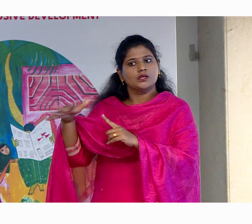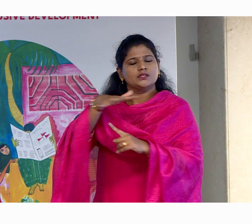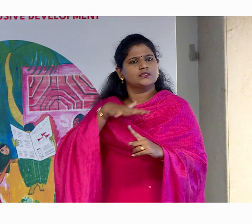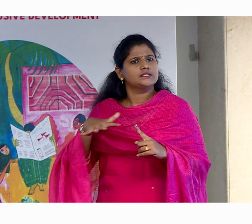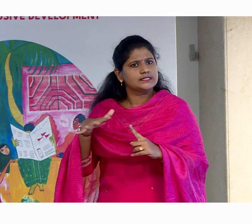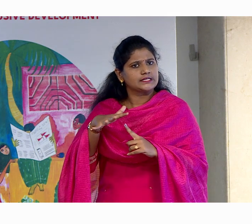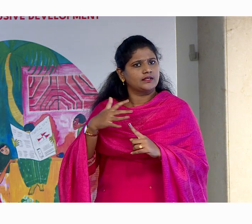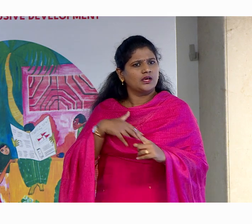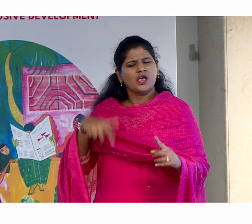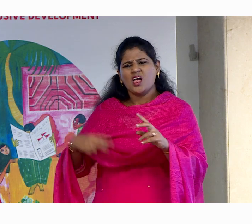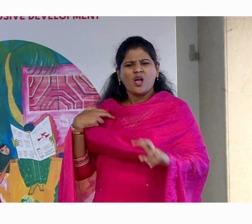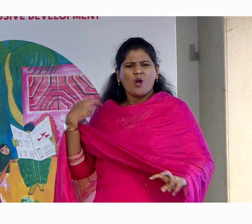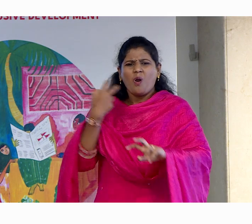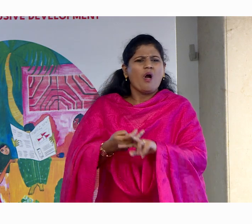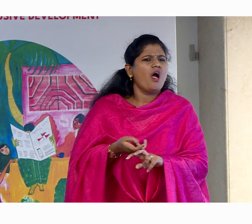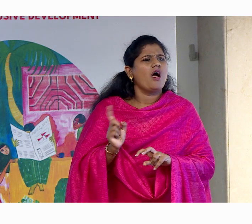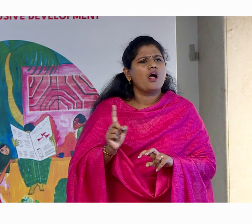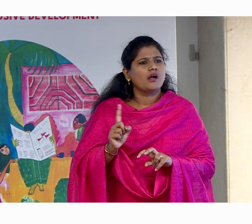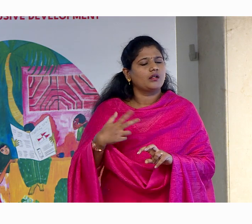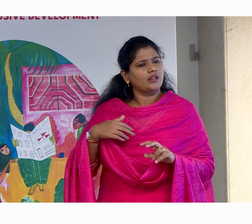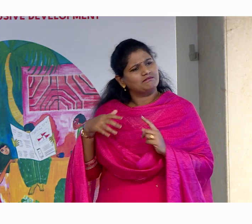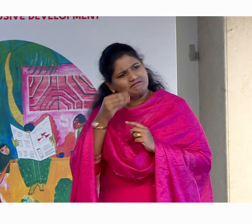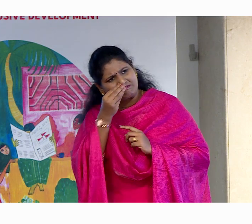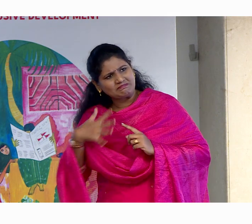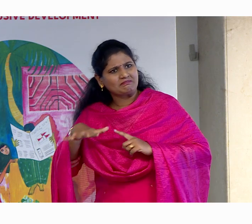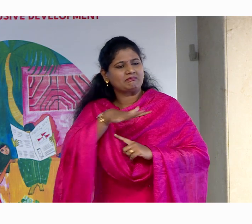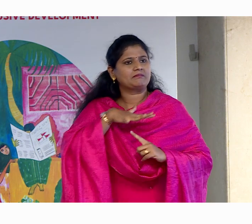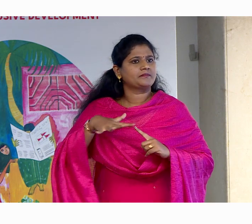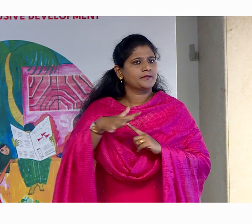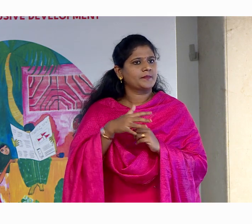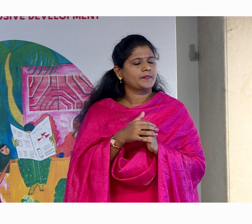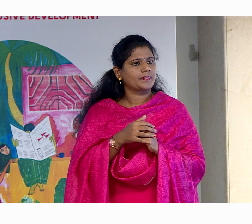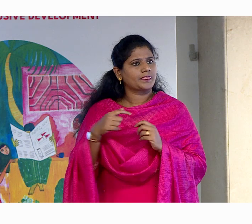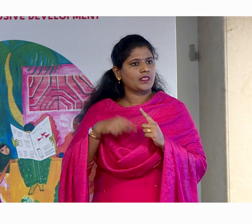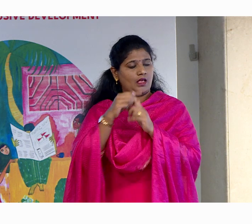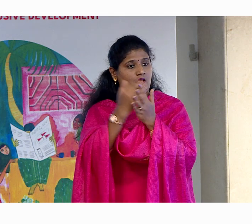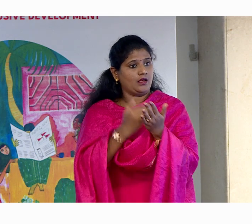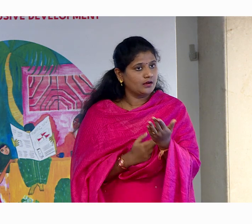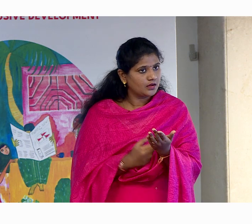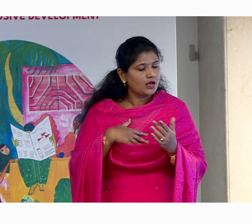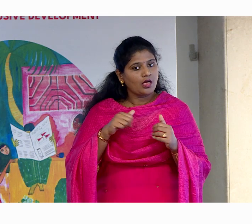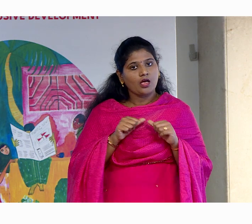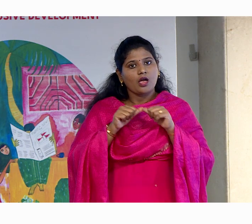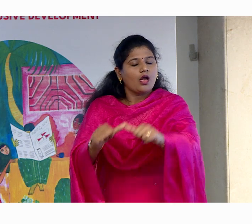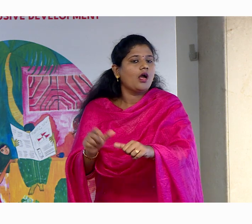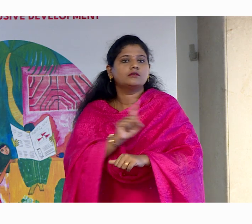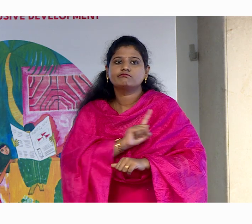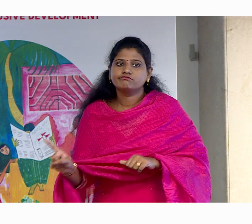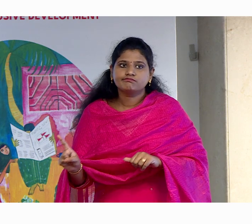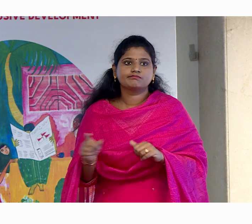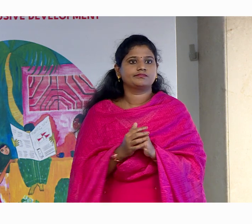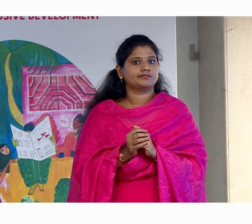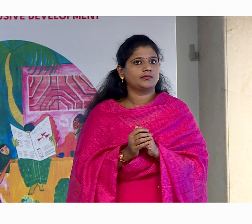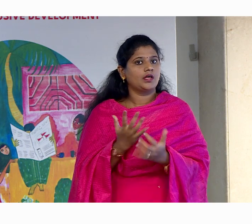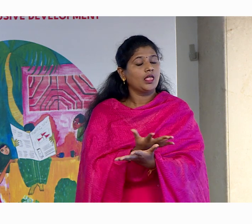often a very complex situation for which the written guidelines and the protocols do not apply, because things are never quite